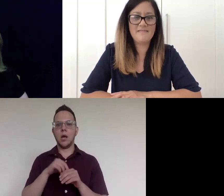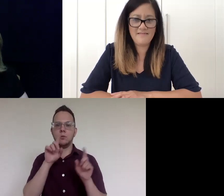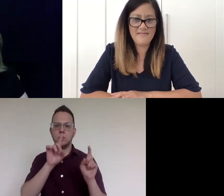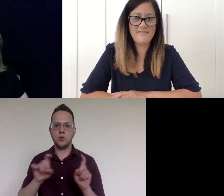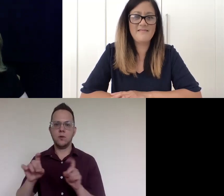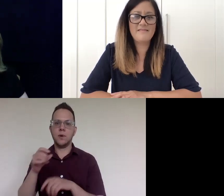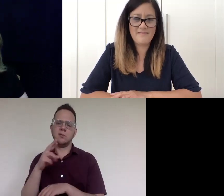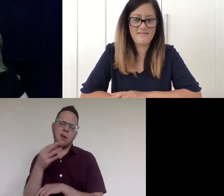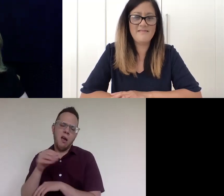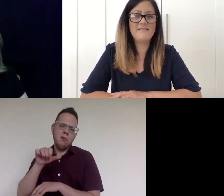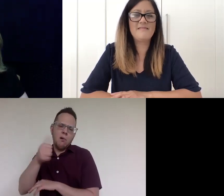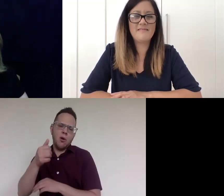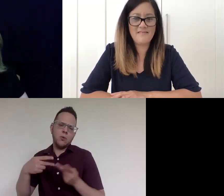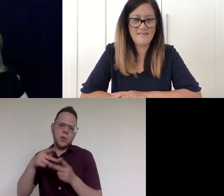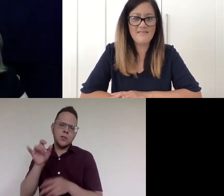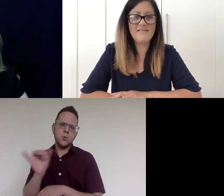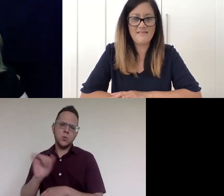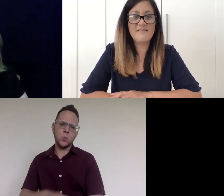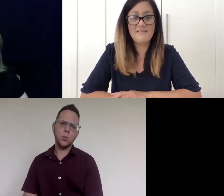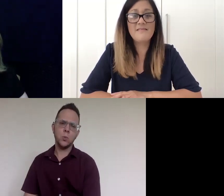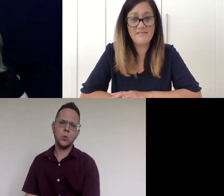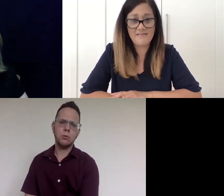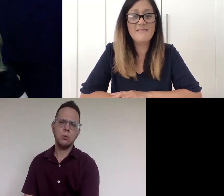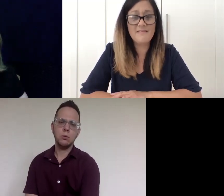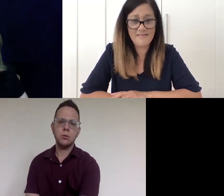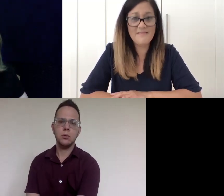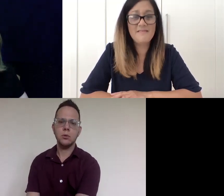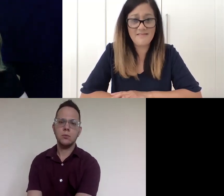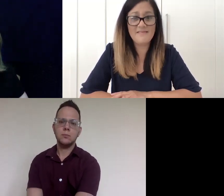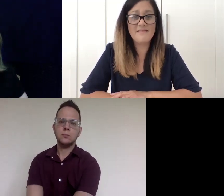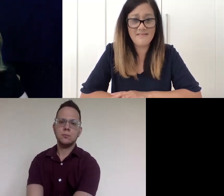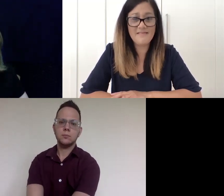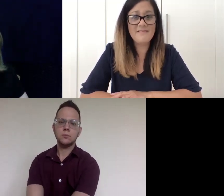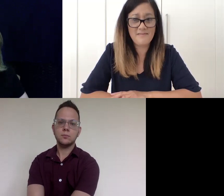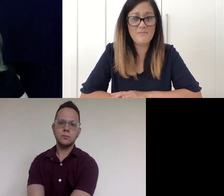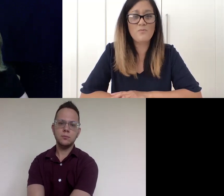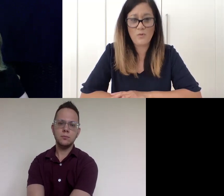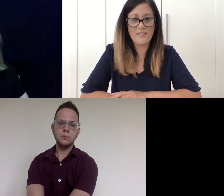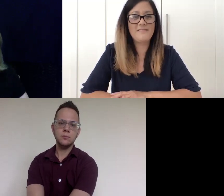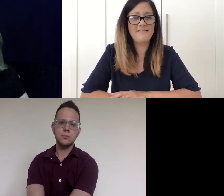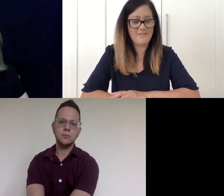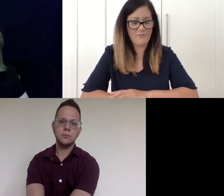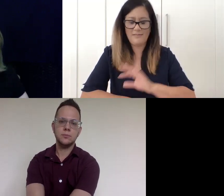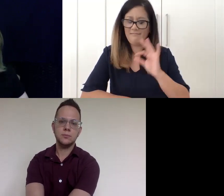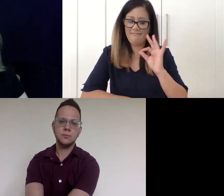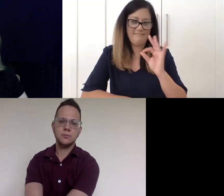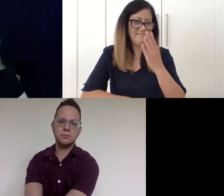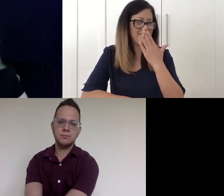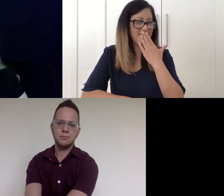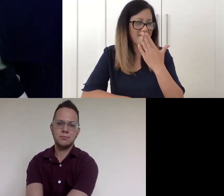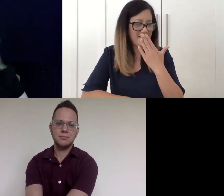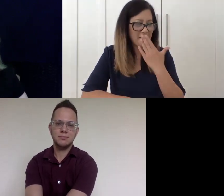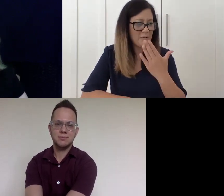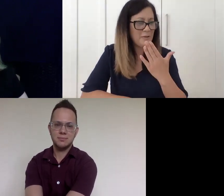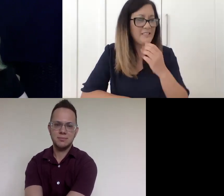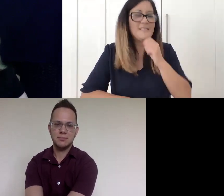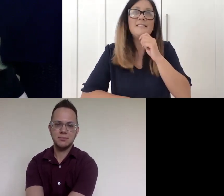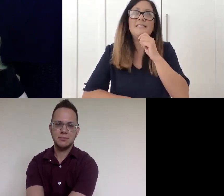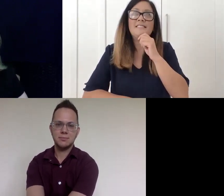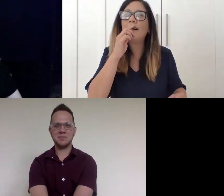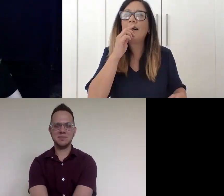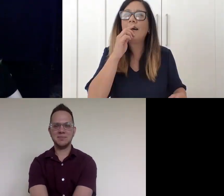It's okay for deaf people who use American Sign Language. And when they see their doctor, they may request an interpreter for those individuals, a